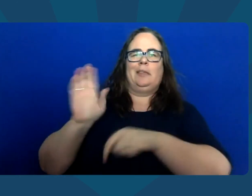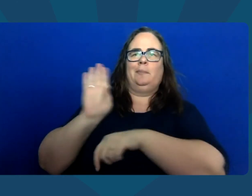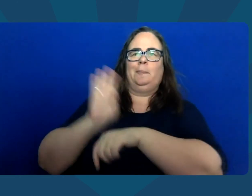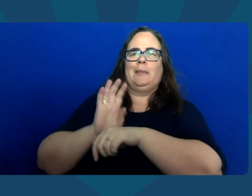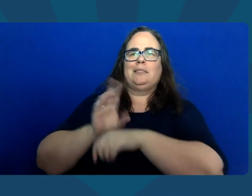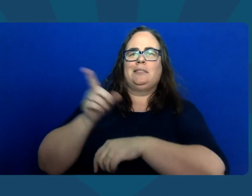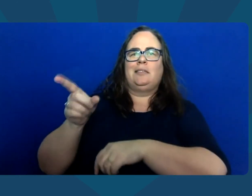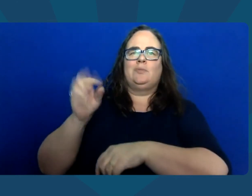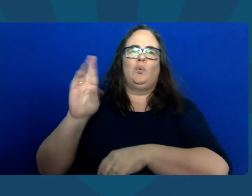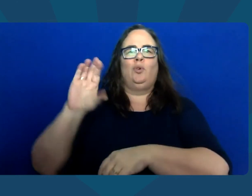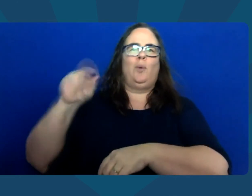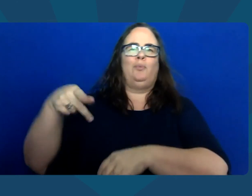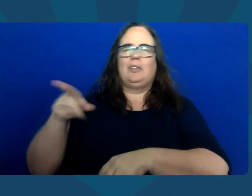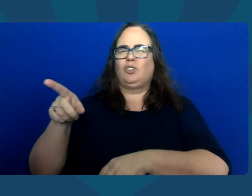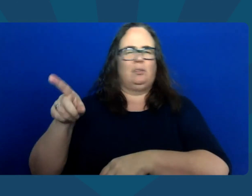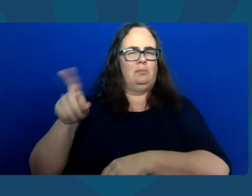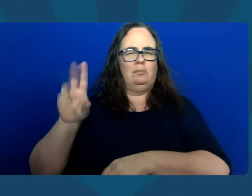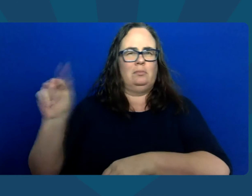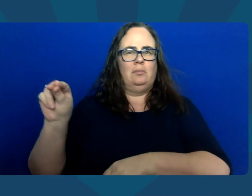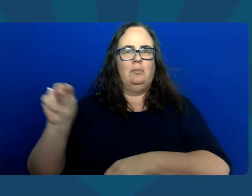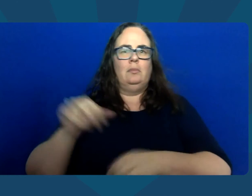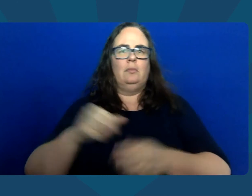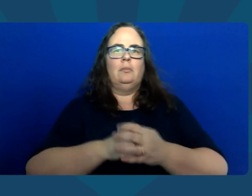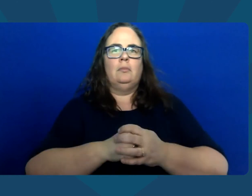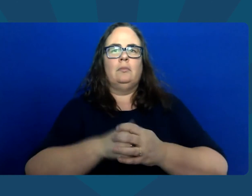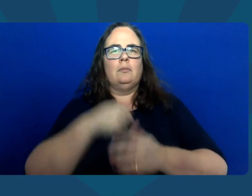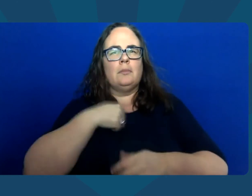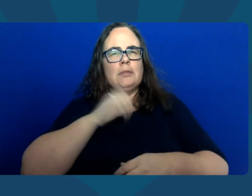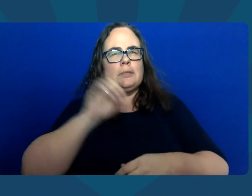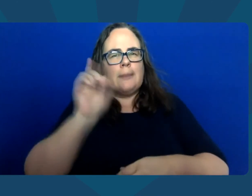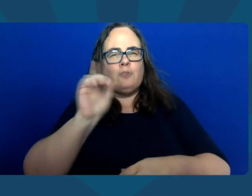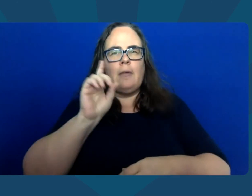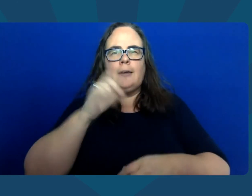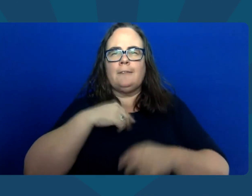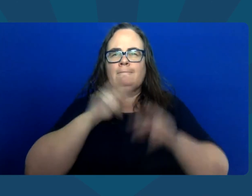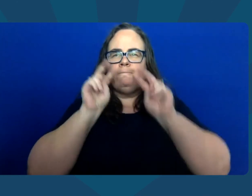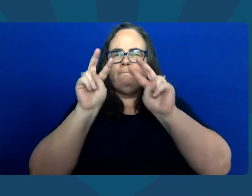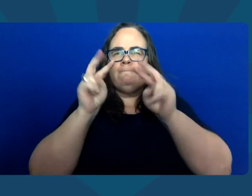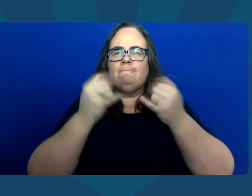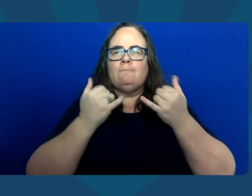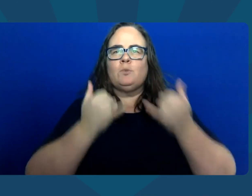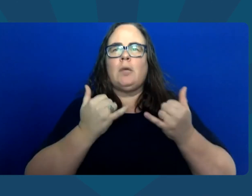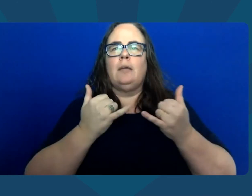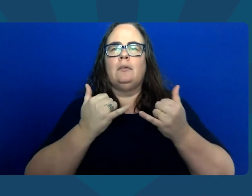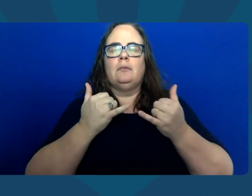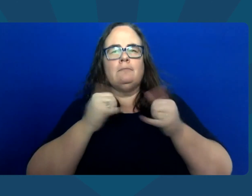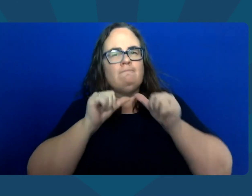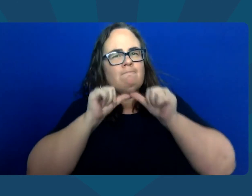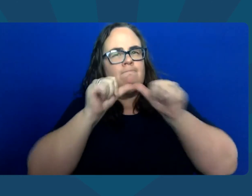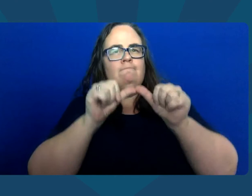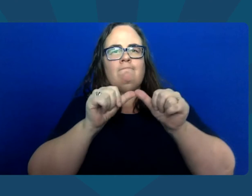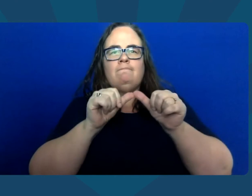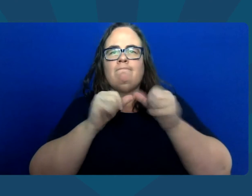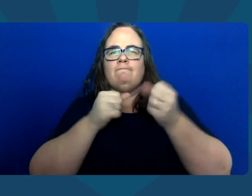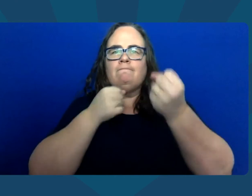you, not big businesses or corporations. I am a progressive Democrat who